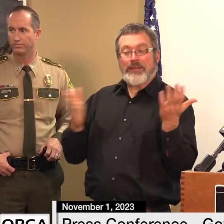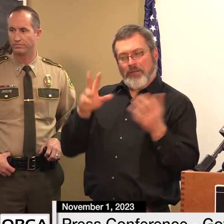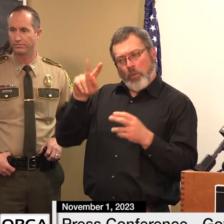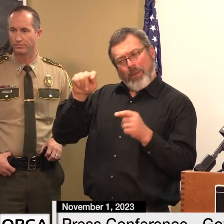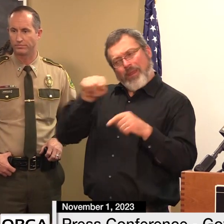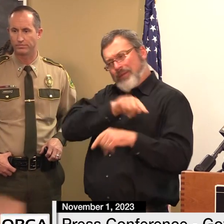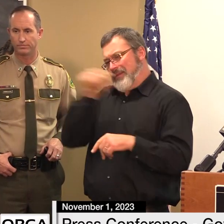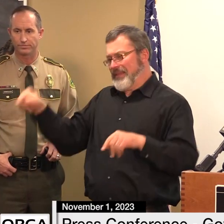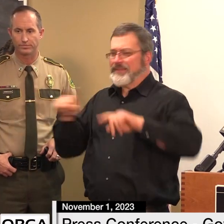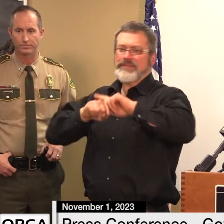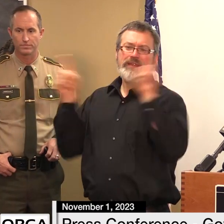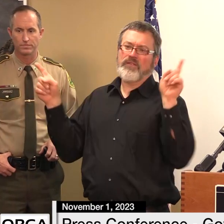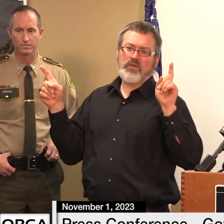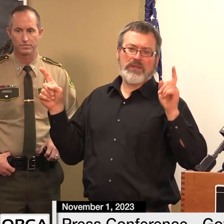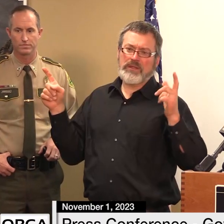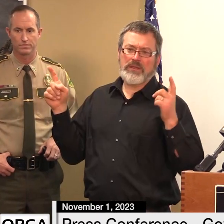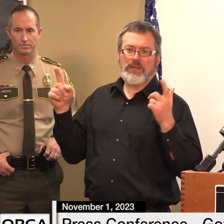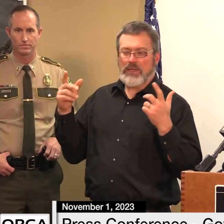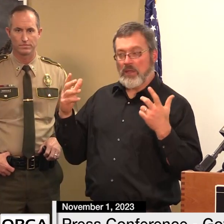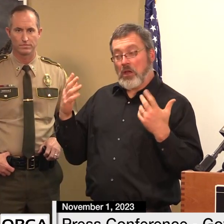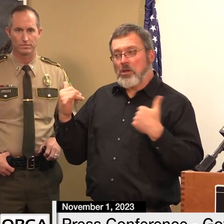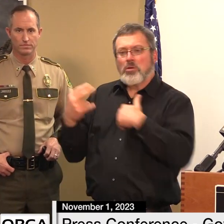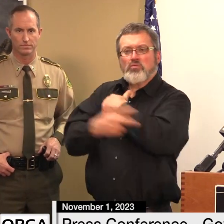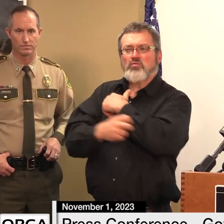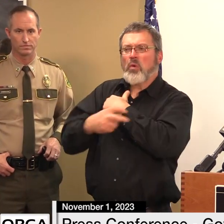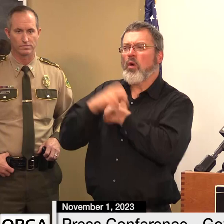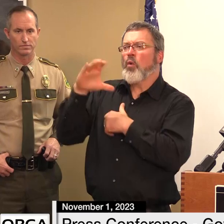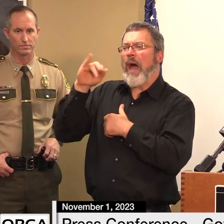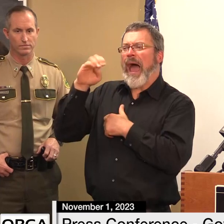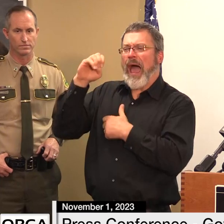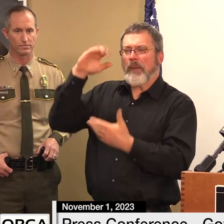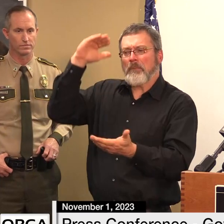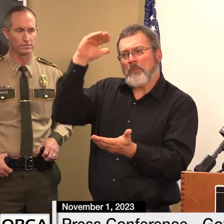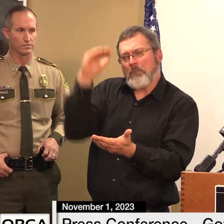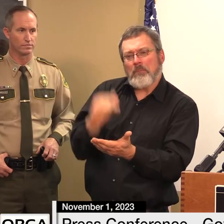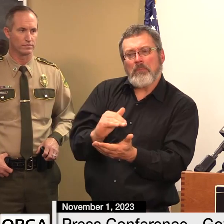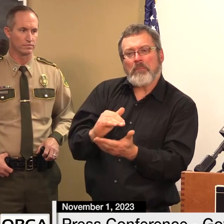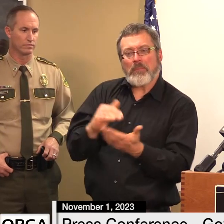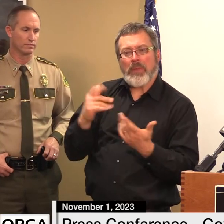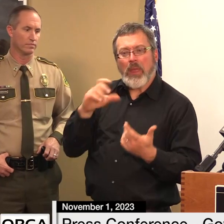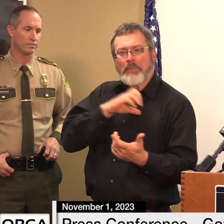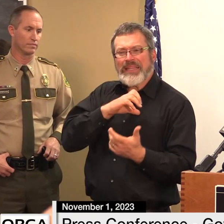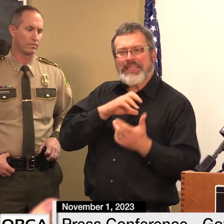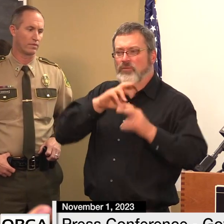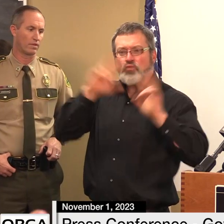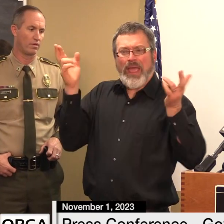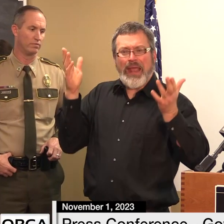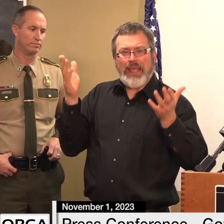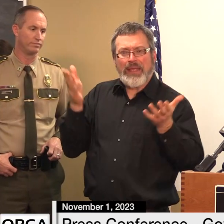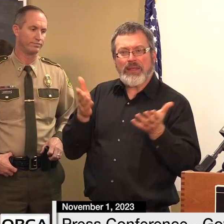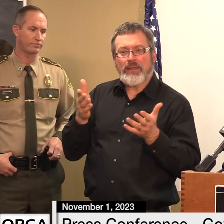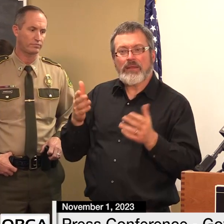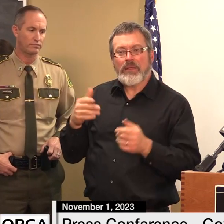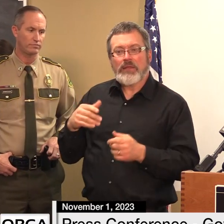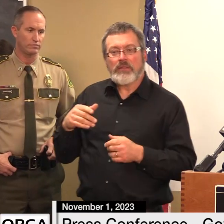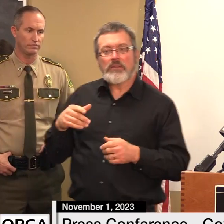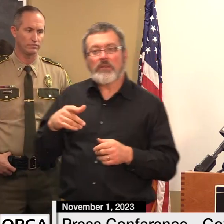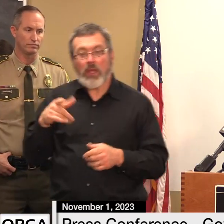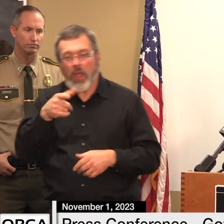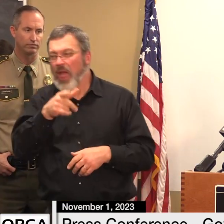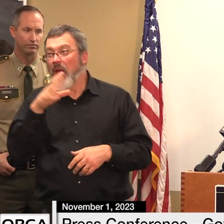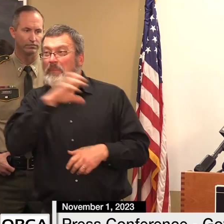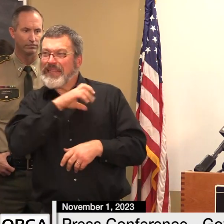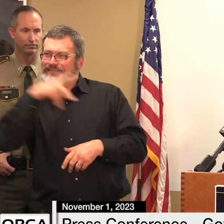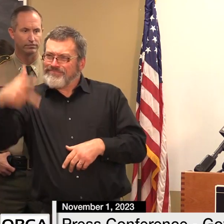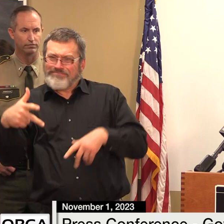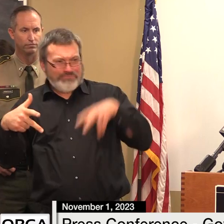of crime that we're seeing today. We don't see the policeman's already there. I know, but they have to take